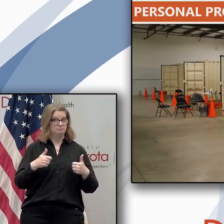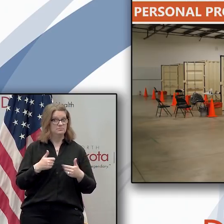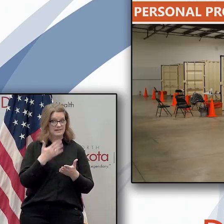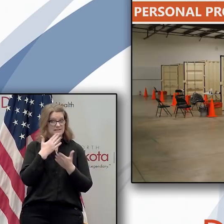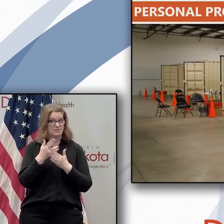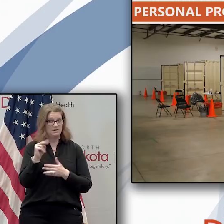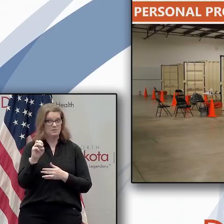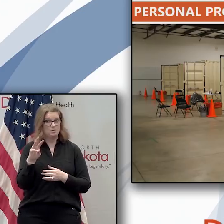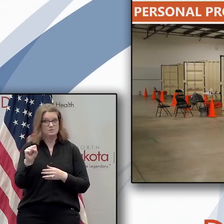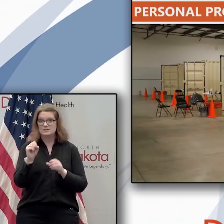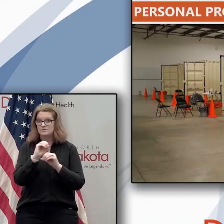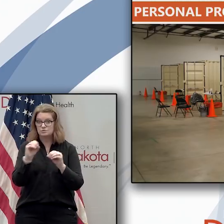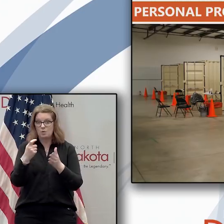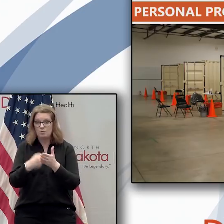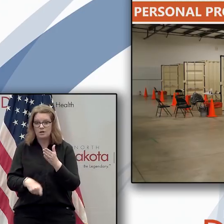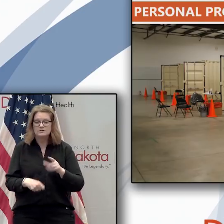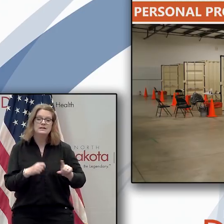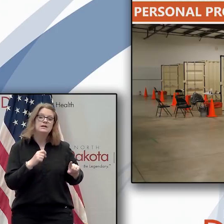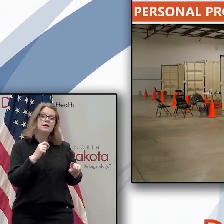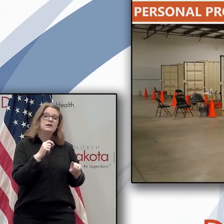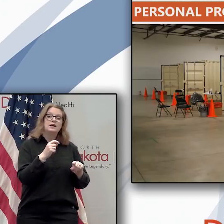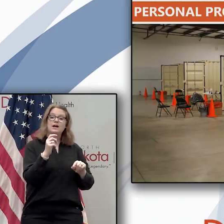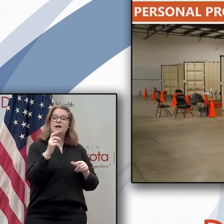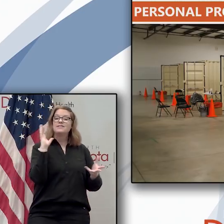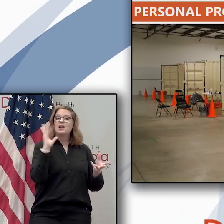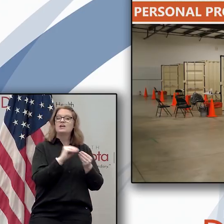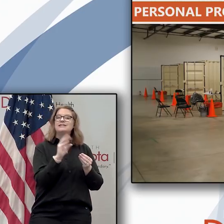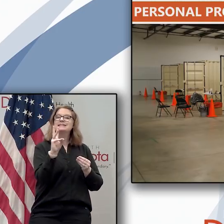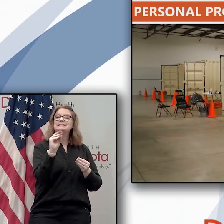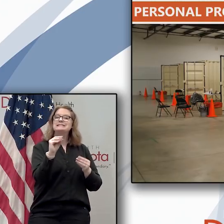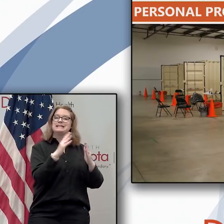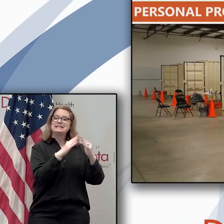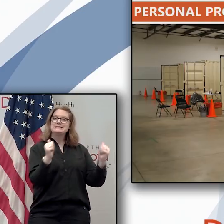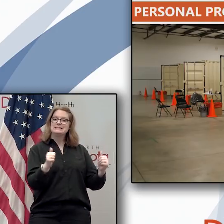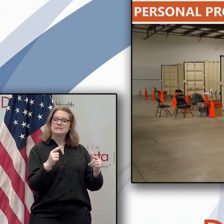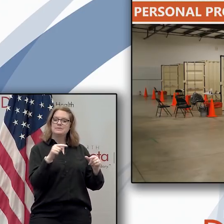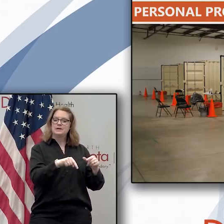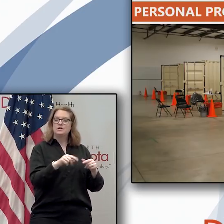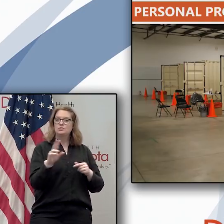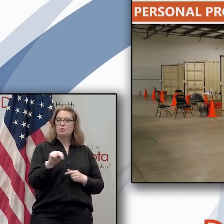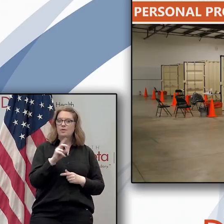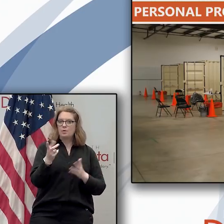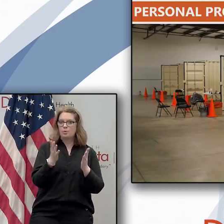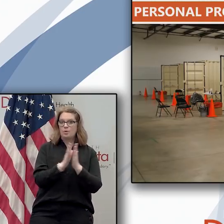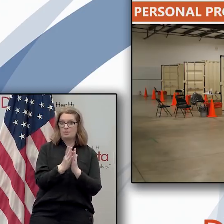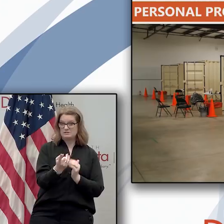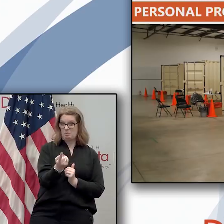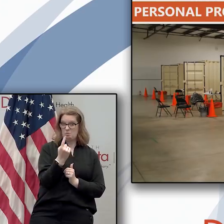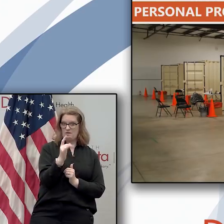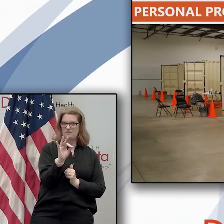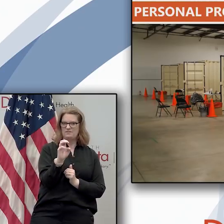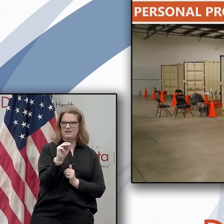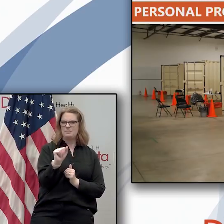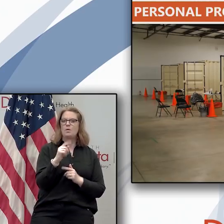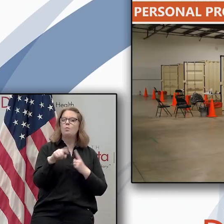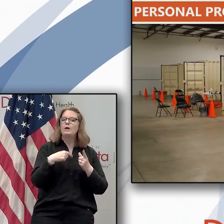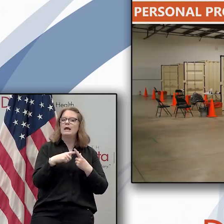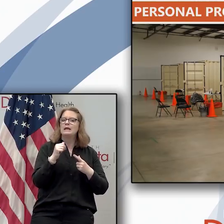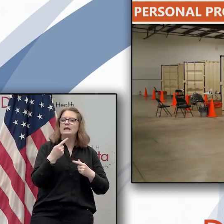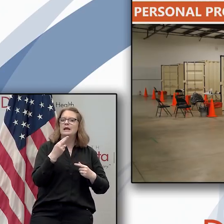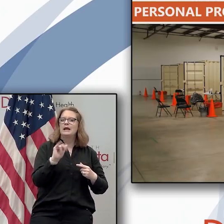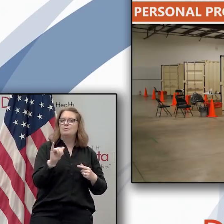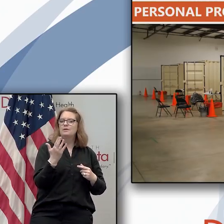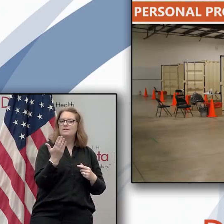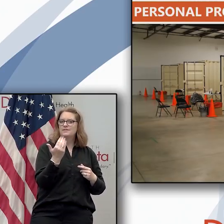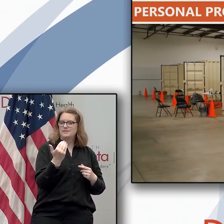piece. There are 60 of these systems being distributed nationwide. North Dakota requested one from FEMA on April 15th. We're the